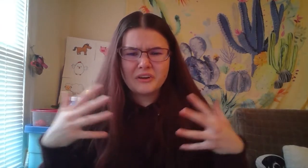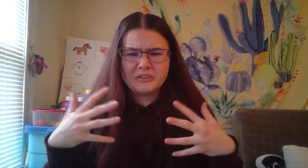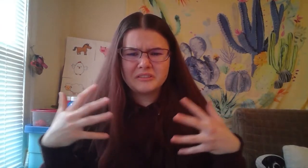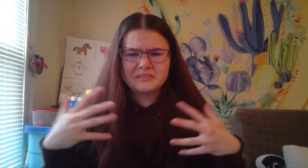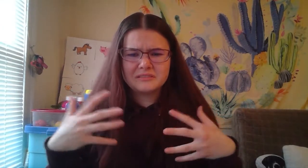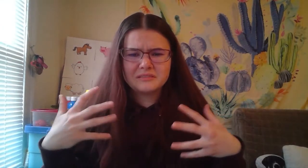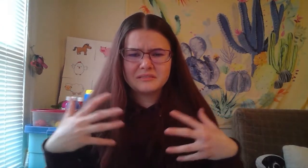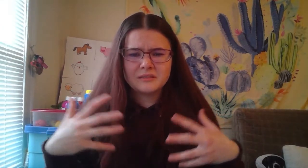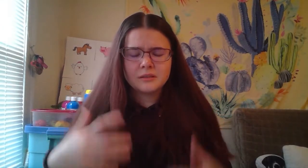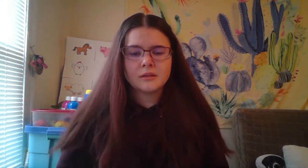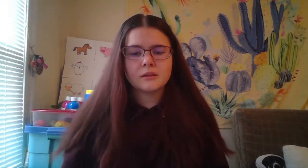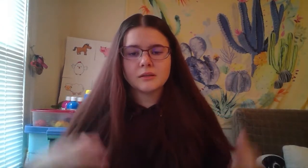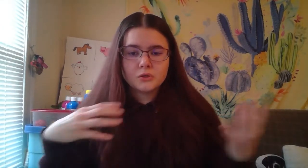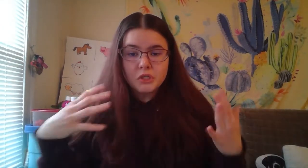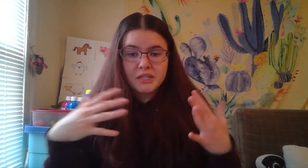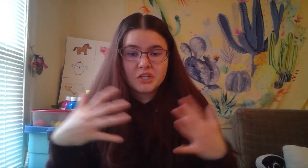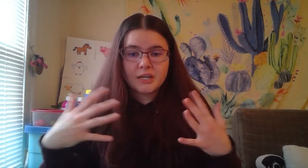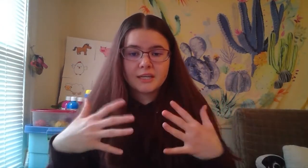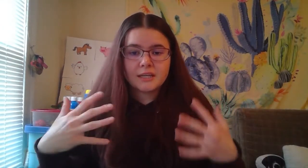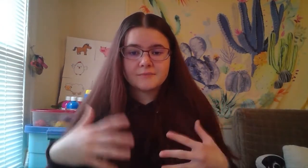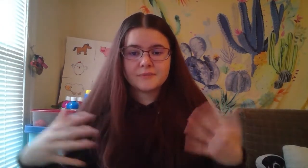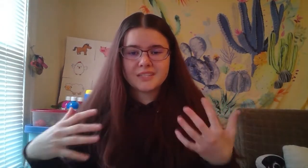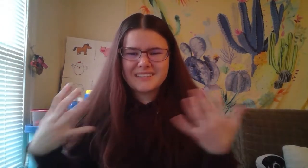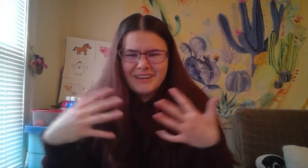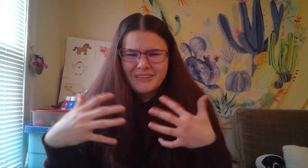Scared. Like you're shaking. Scared.